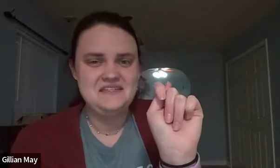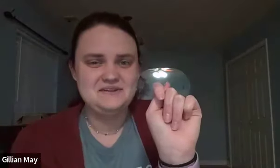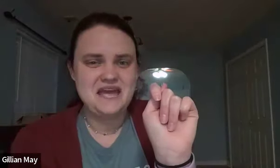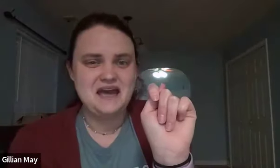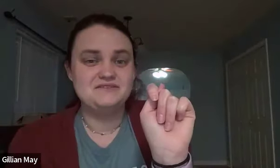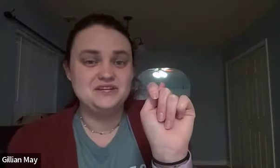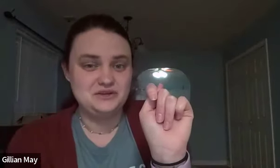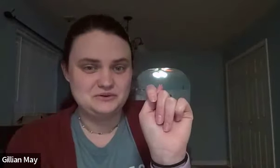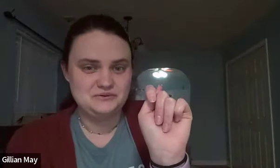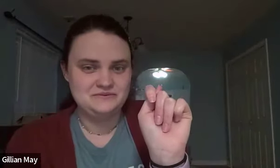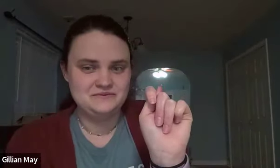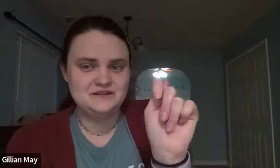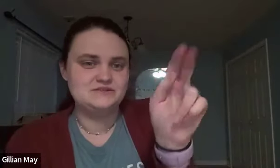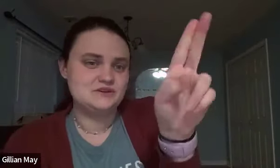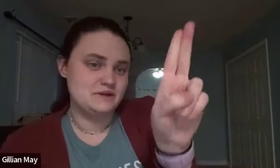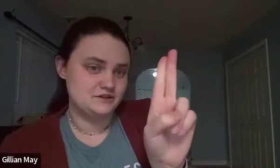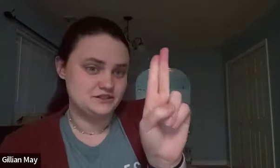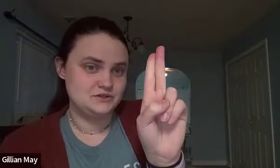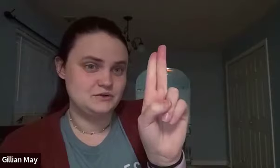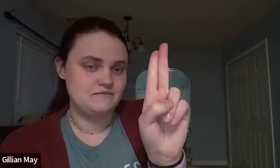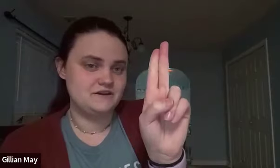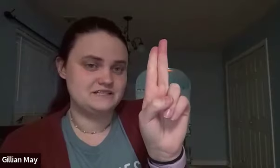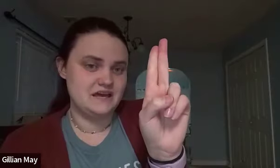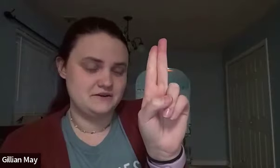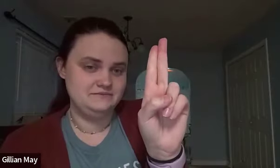Then we have U. So it's going to be our 2 fingers together.